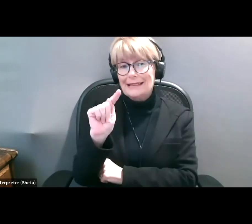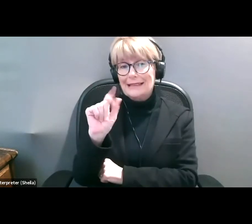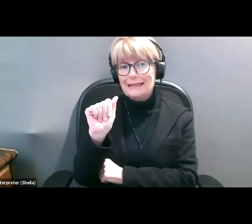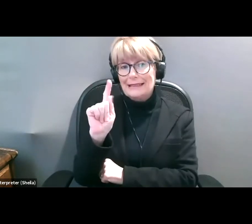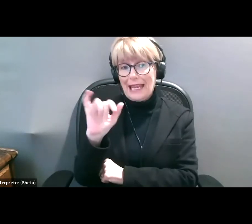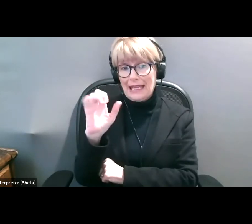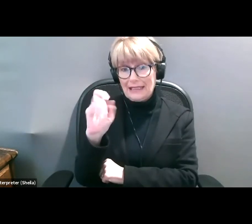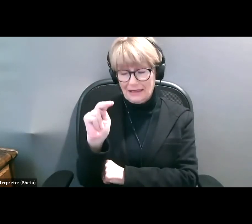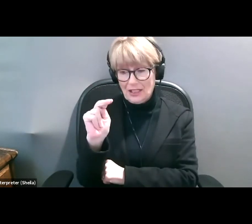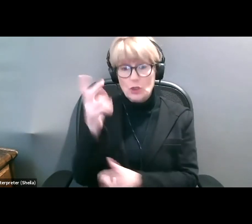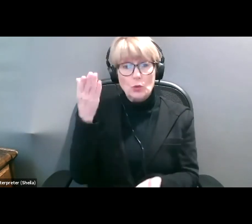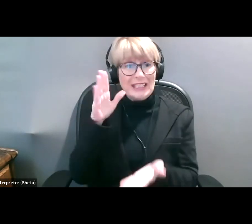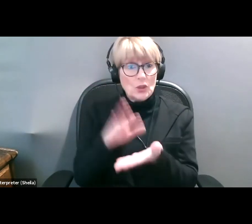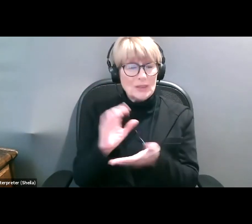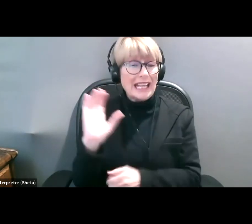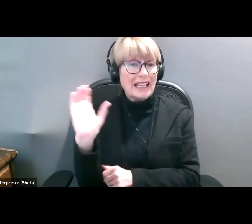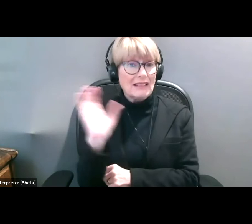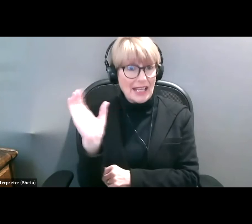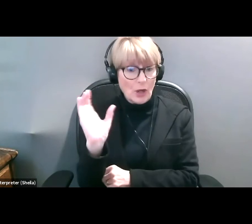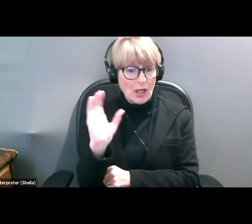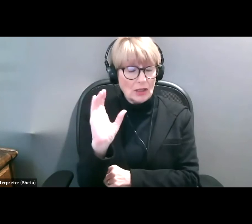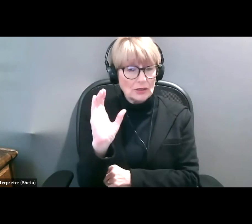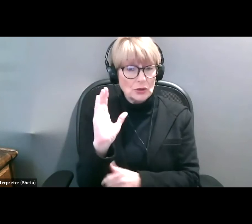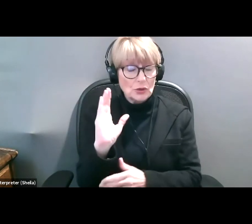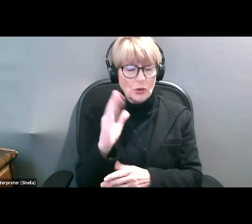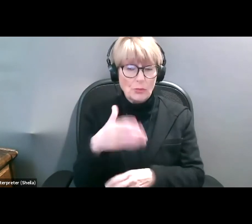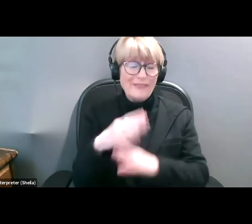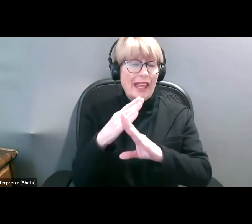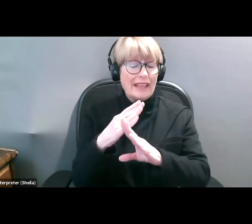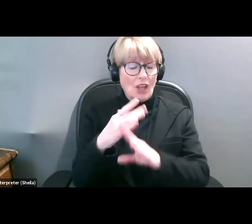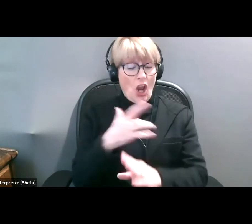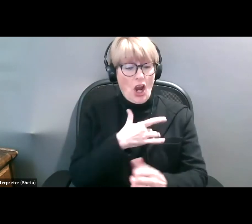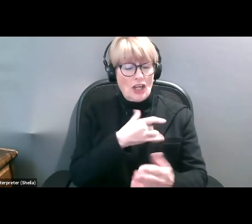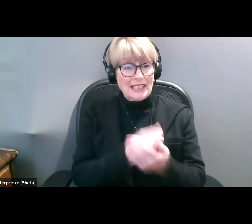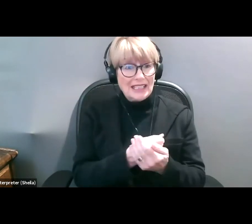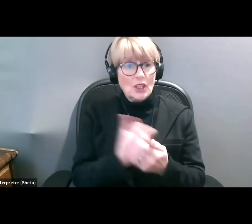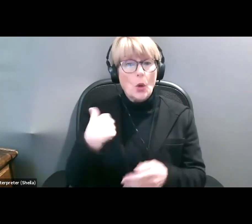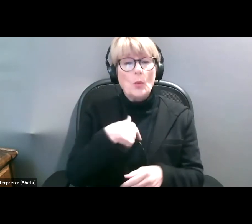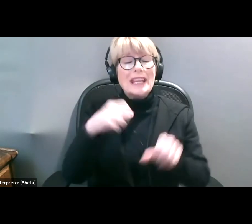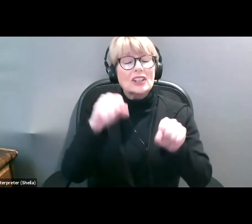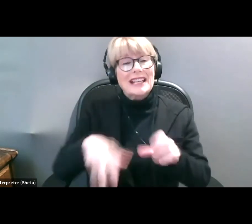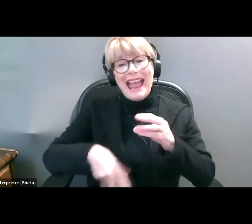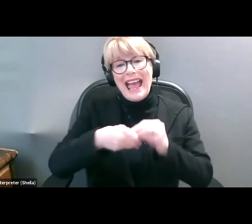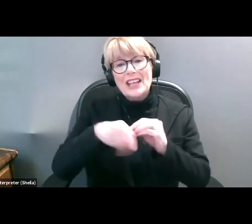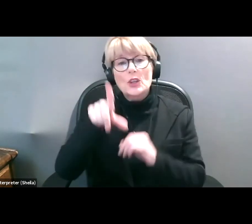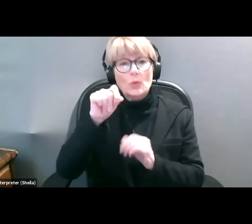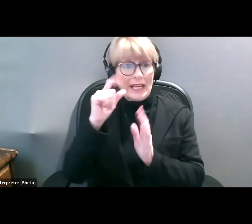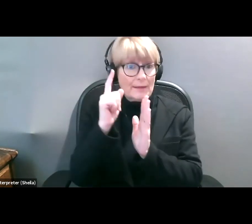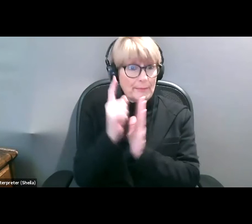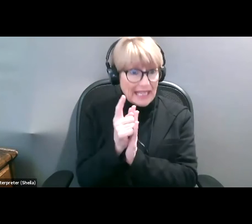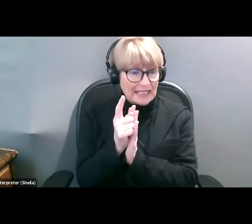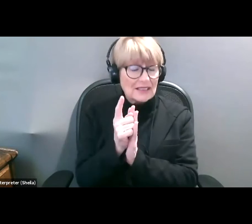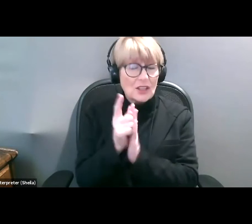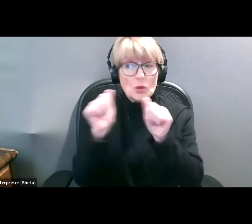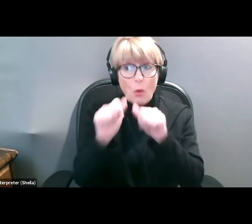prevent heart attacks, we could add 20 minutes onto the life expectancy of Chicagoans. But what